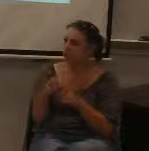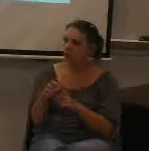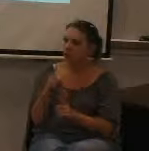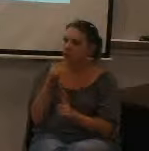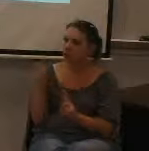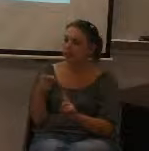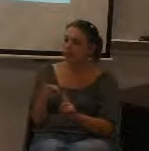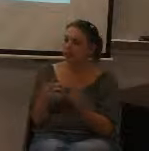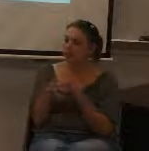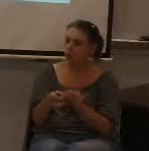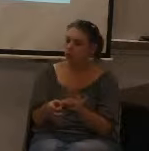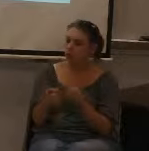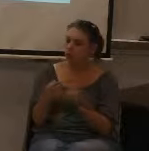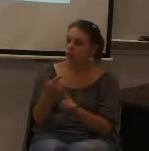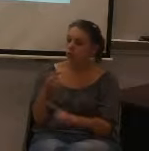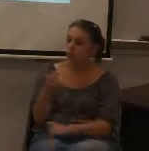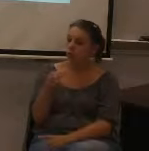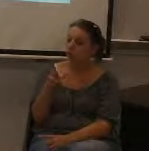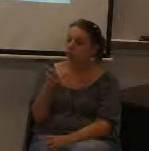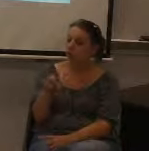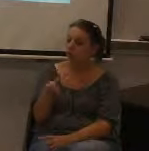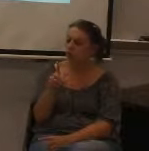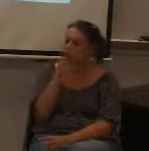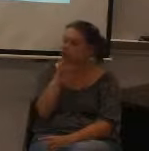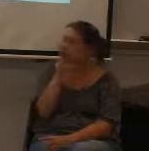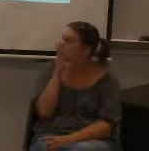specifically related to groundwaters.